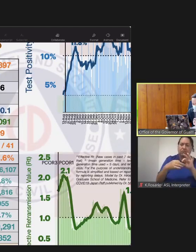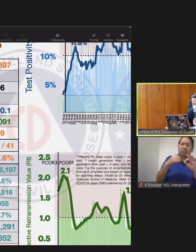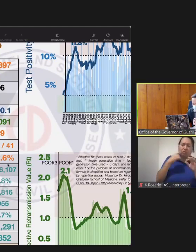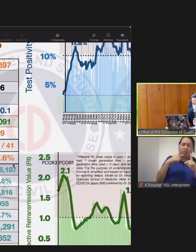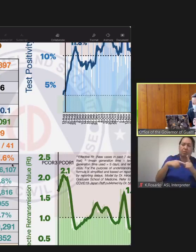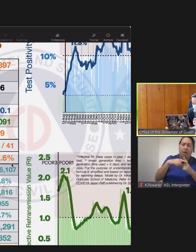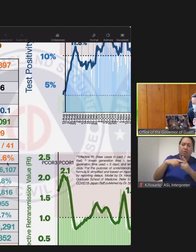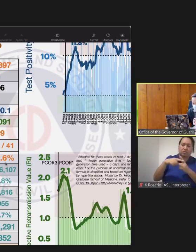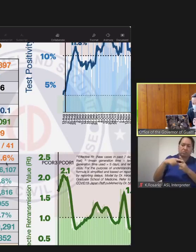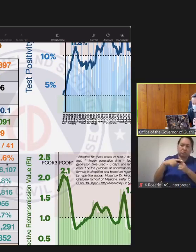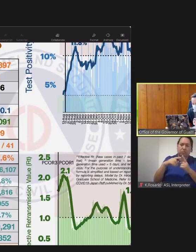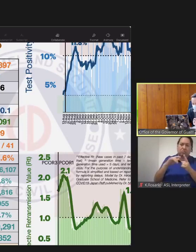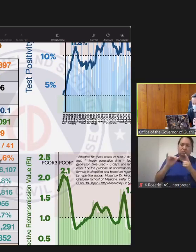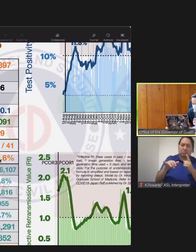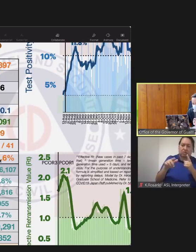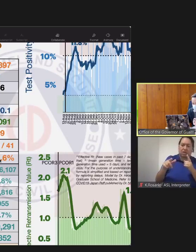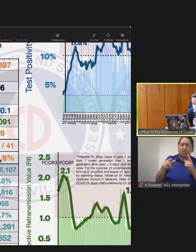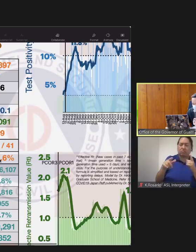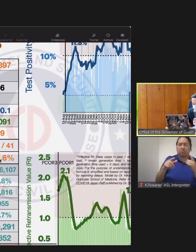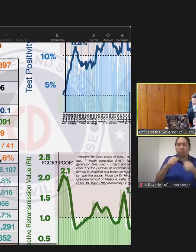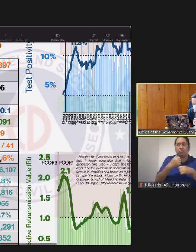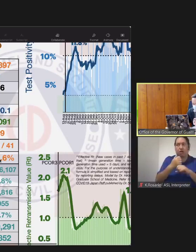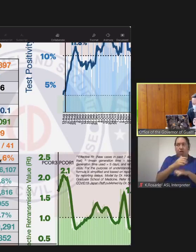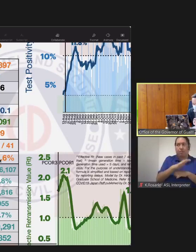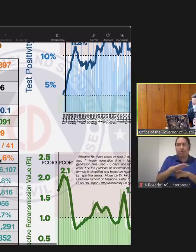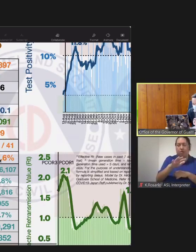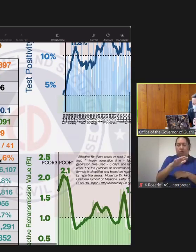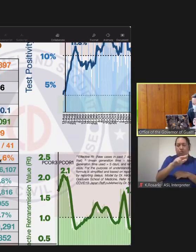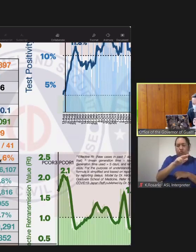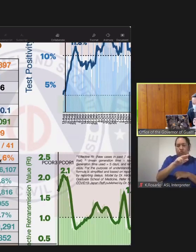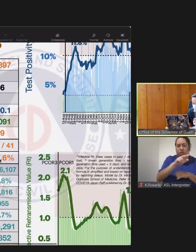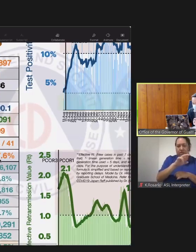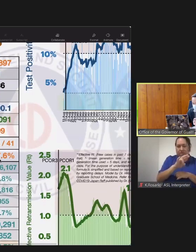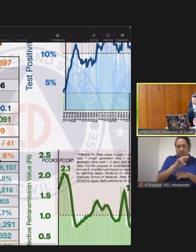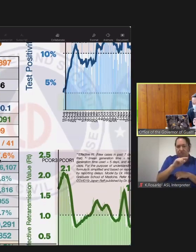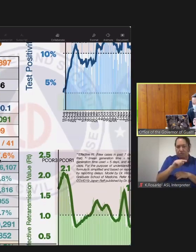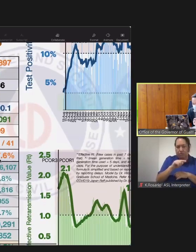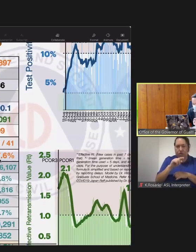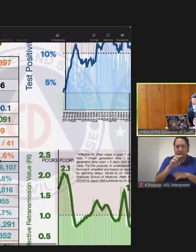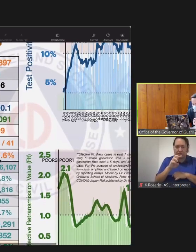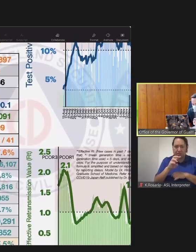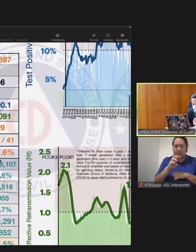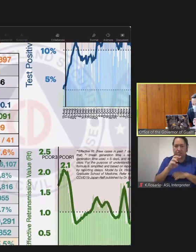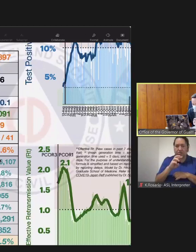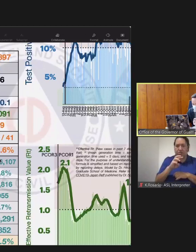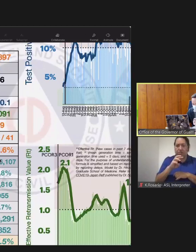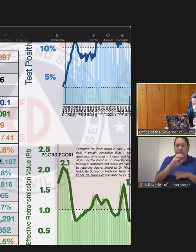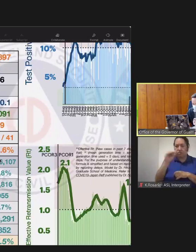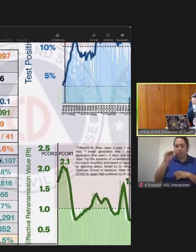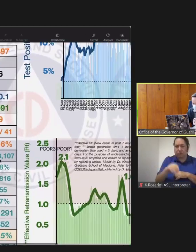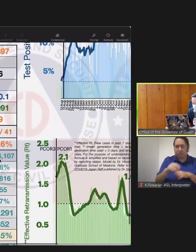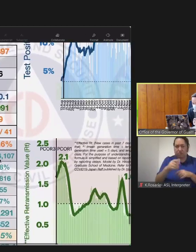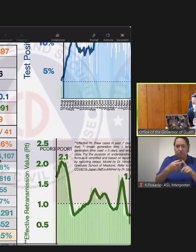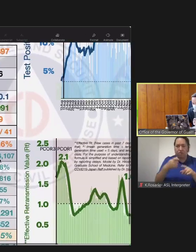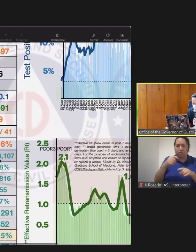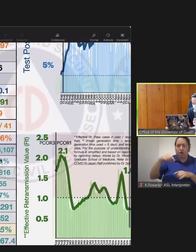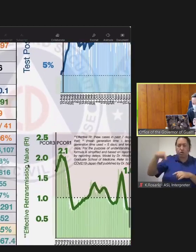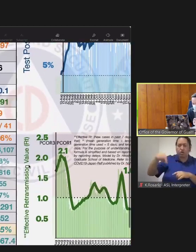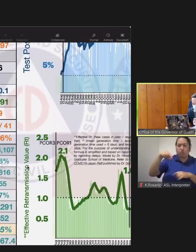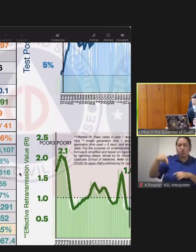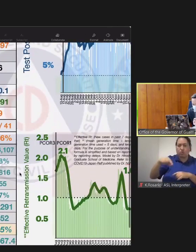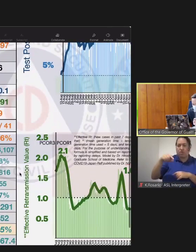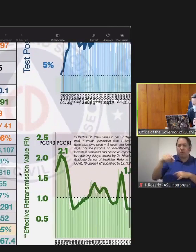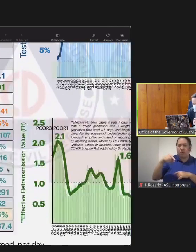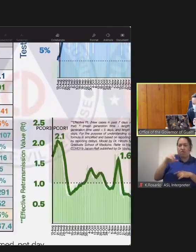QFAC. So that makes about 37.6% of our cases coming from the QFAC. Overall, in